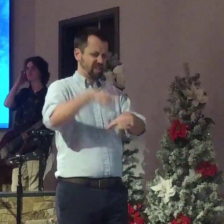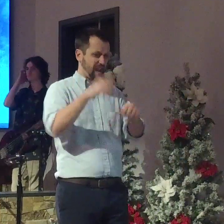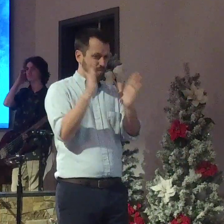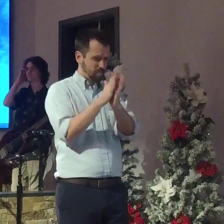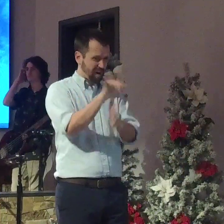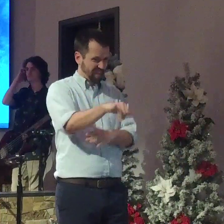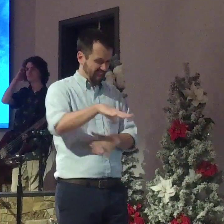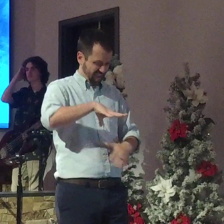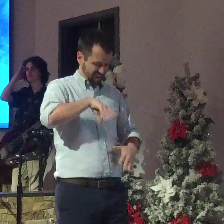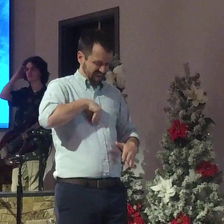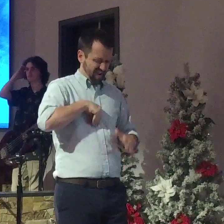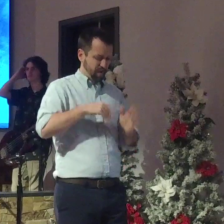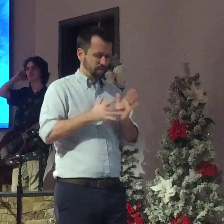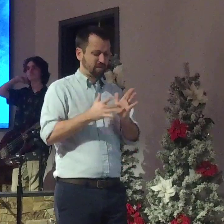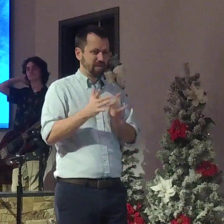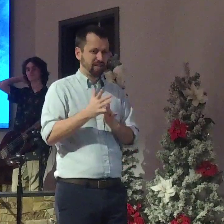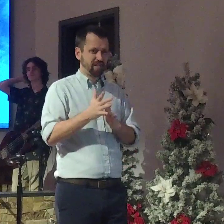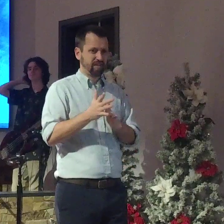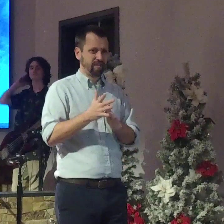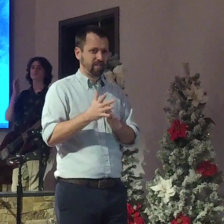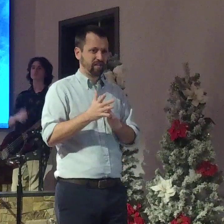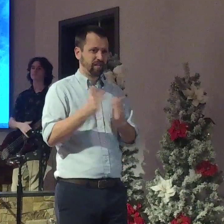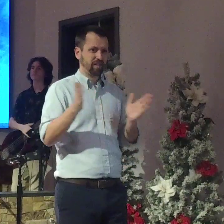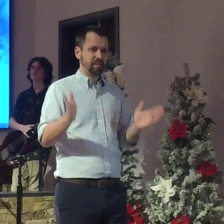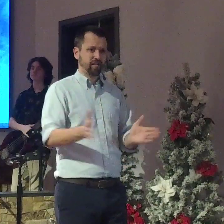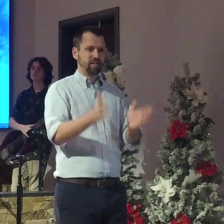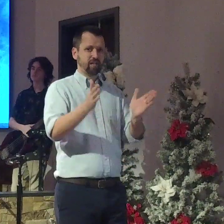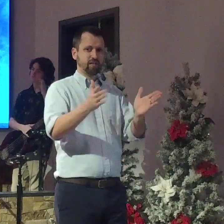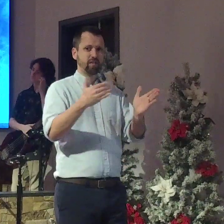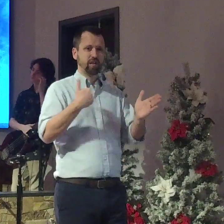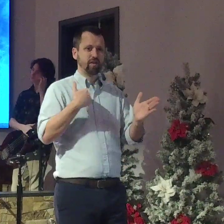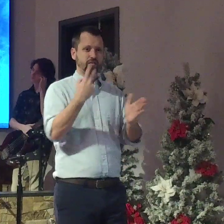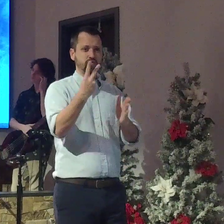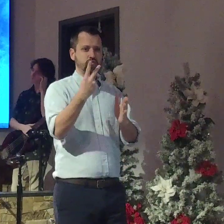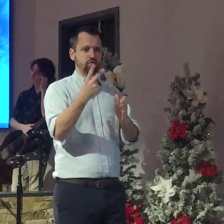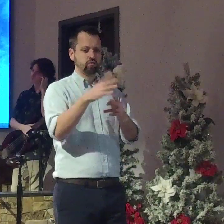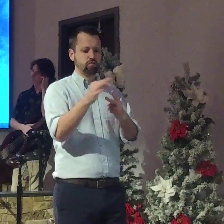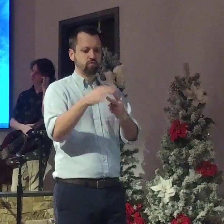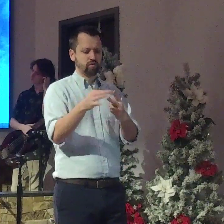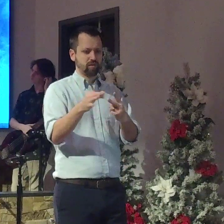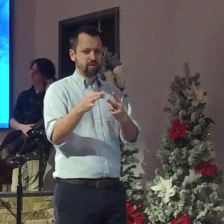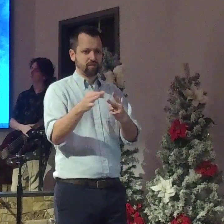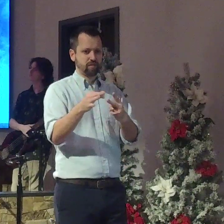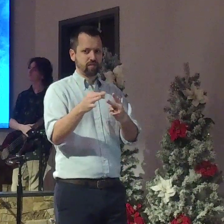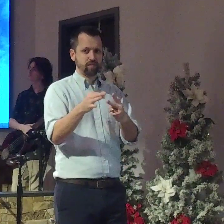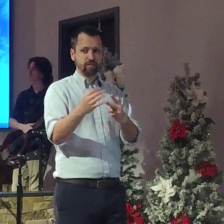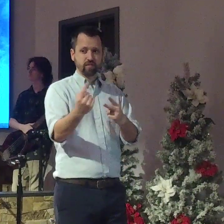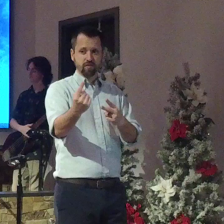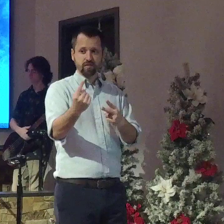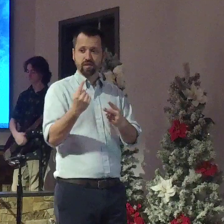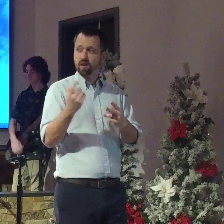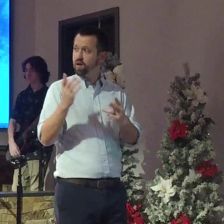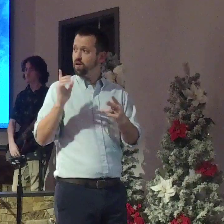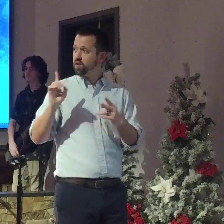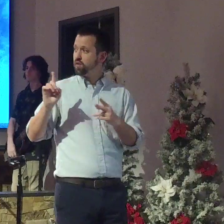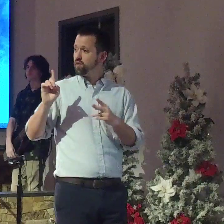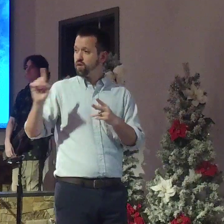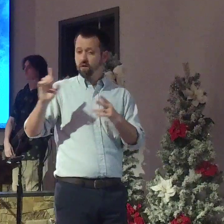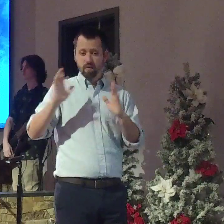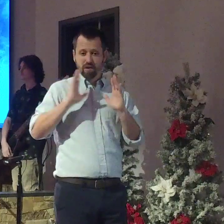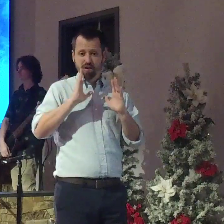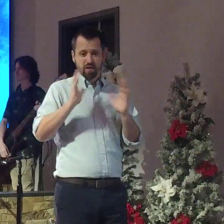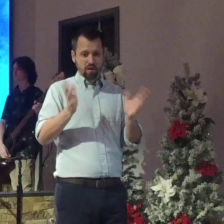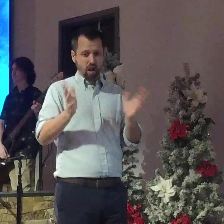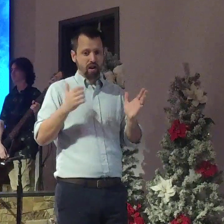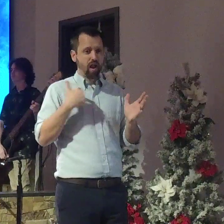encourage you to pray this prayer. But more importantly, believe from your heart. God